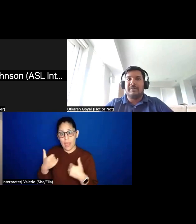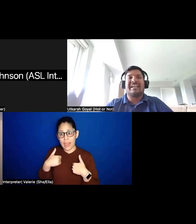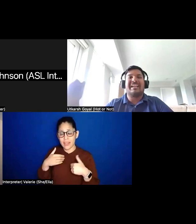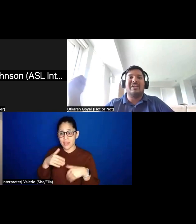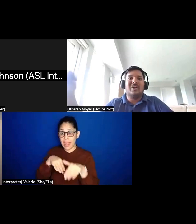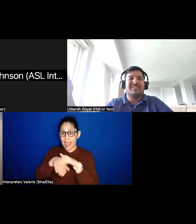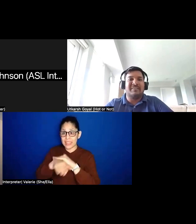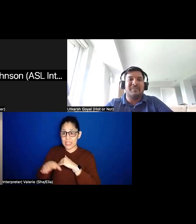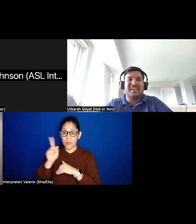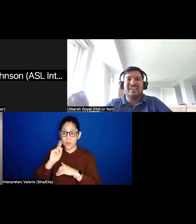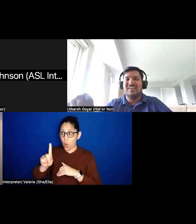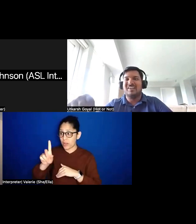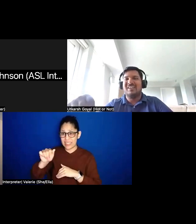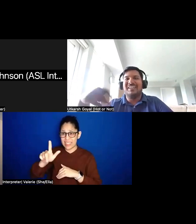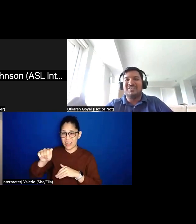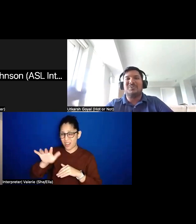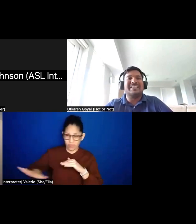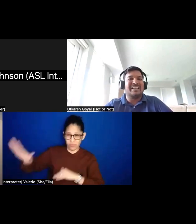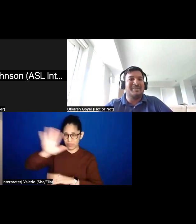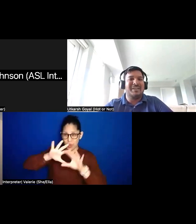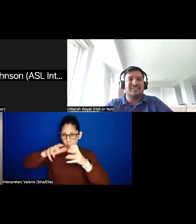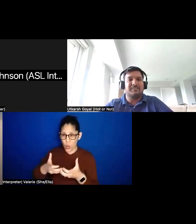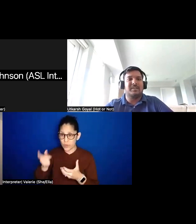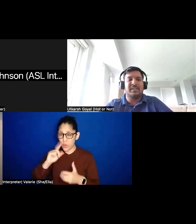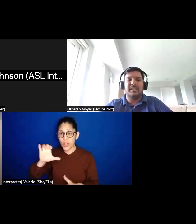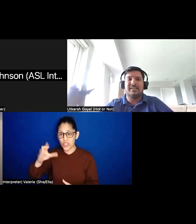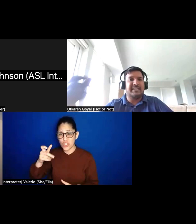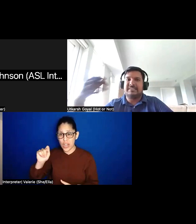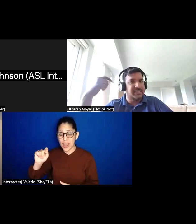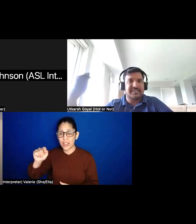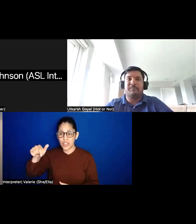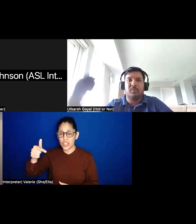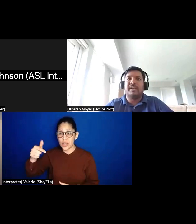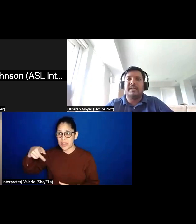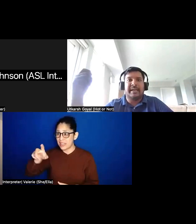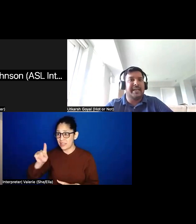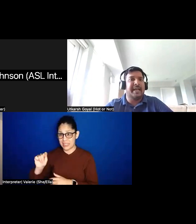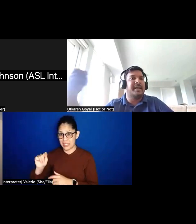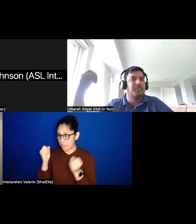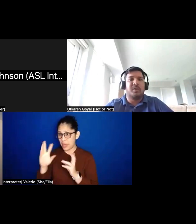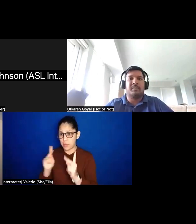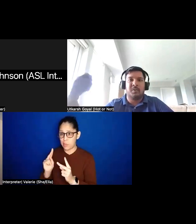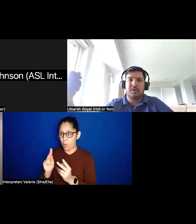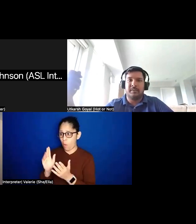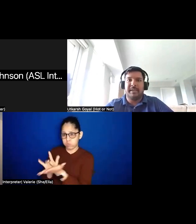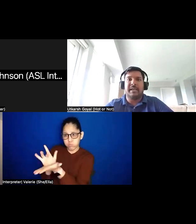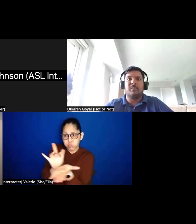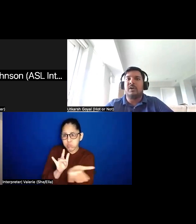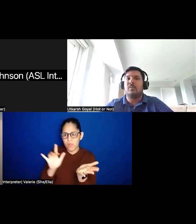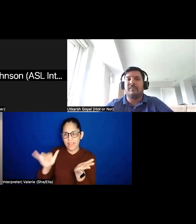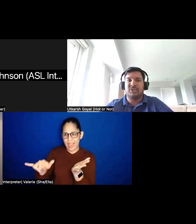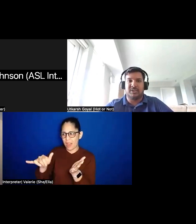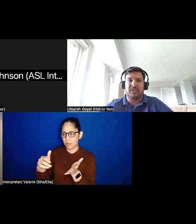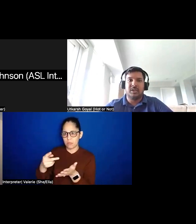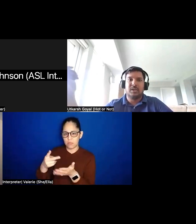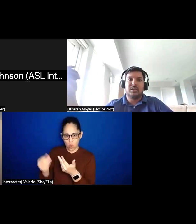now. Practically almost everybody is using ChatGPT for something or the other. And that is just improving that AI more and more making it